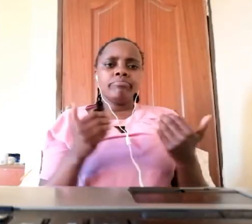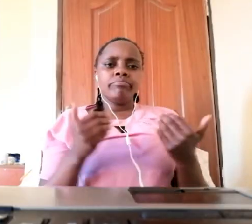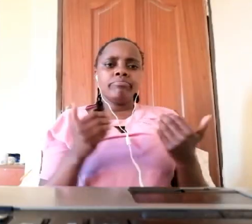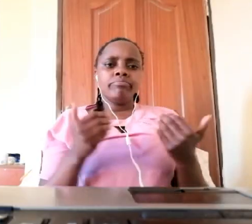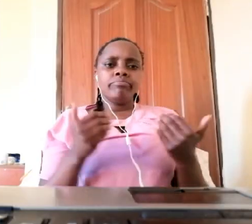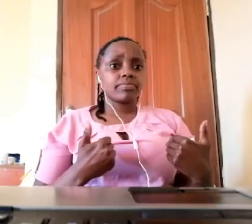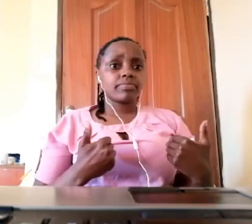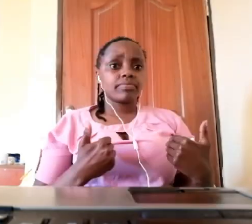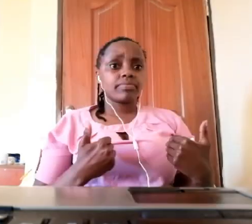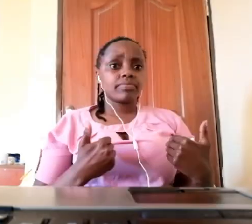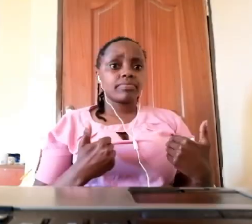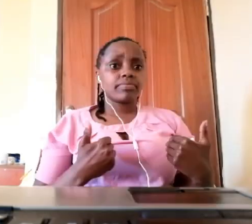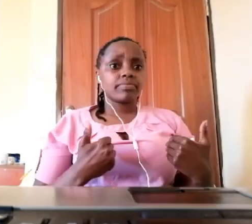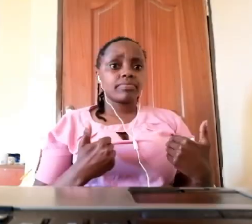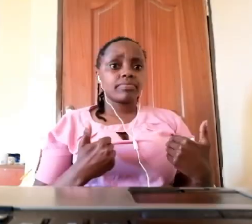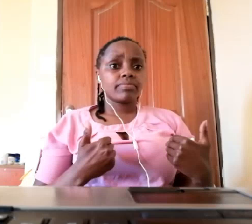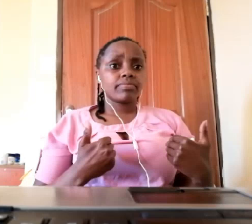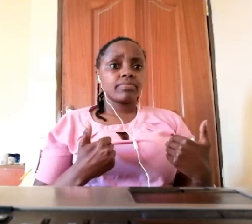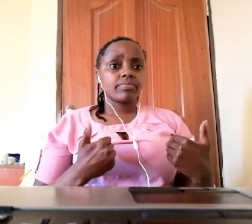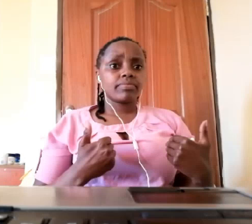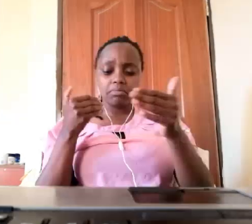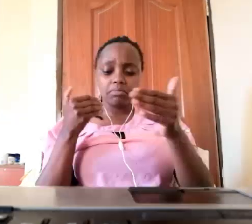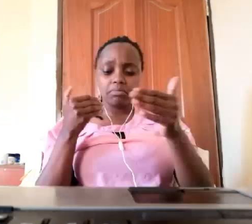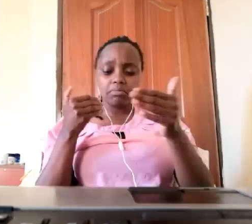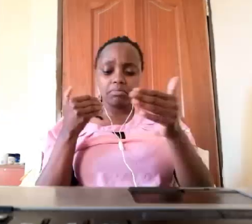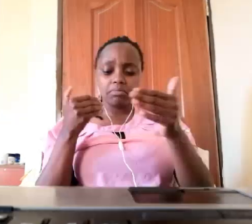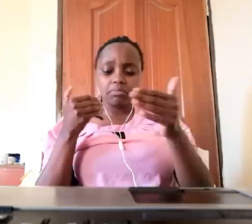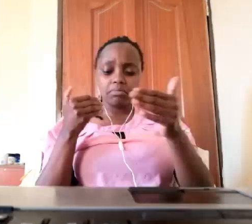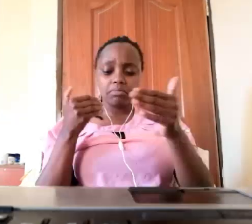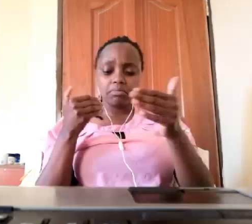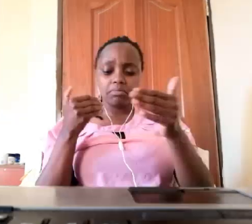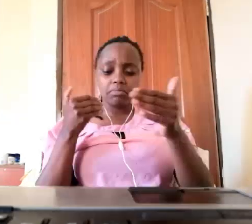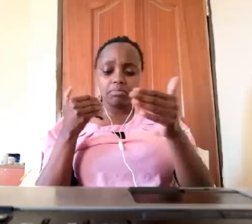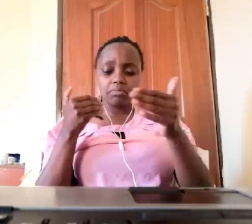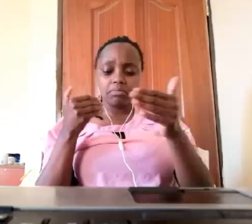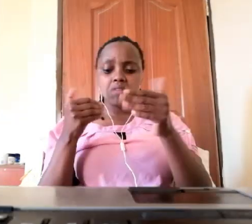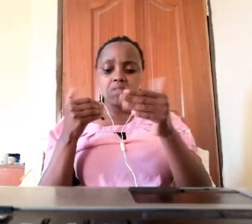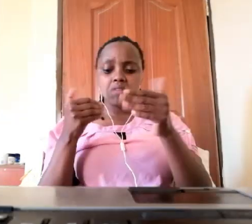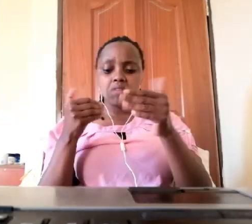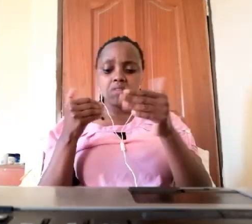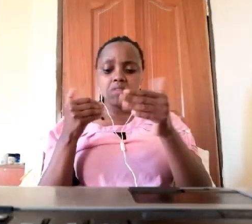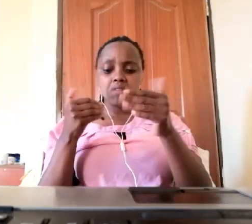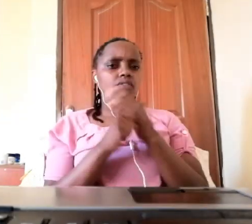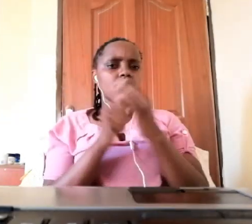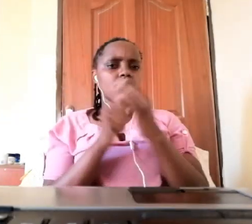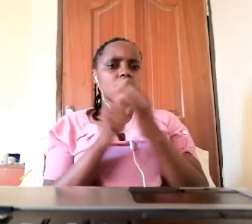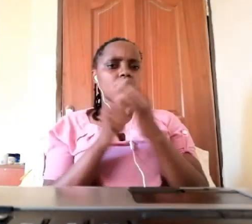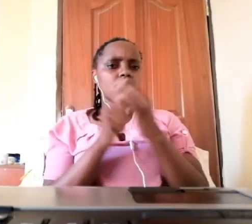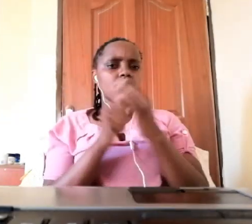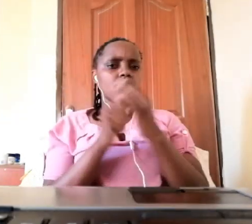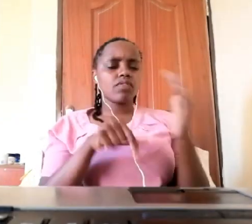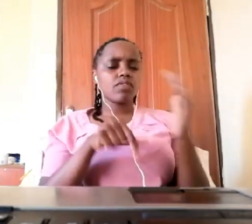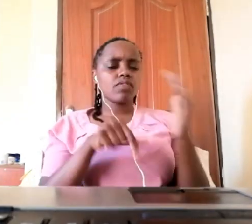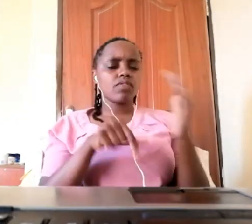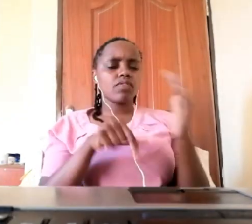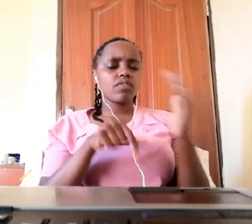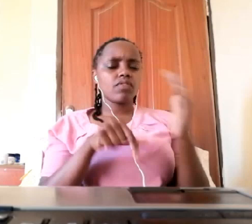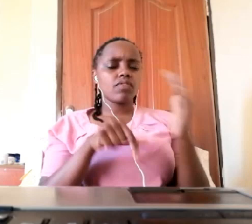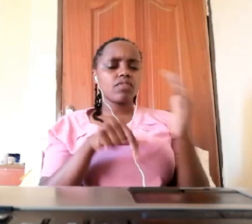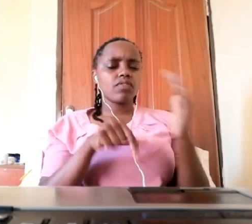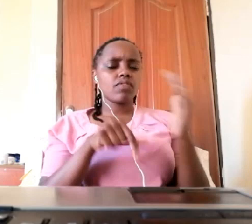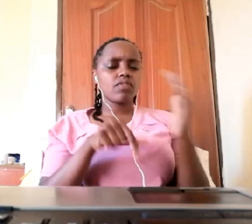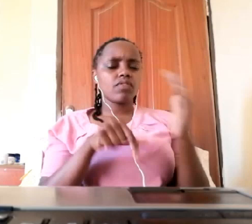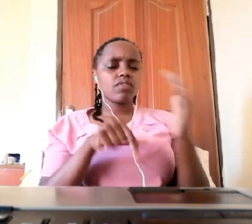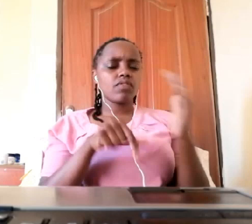to say is, like in our process, we had an organization called Clean Start that works with children in